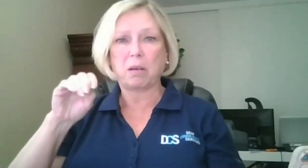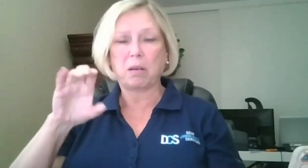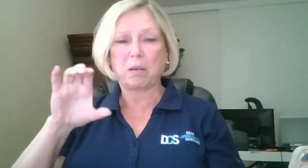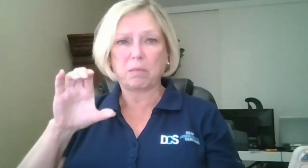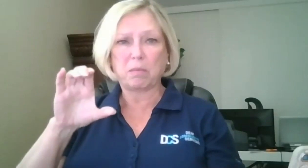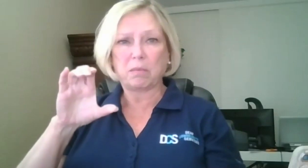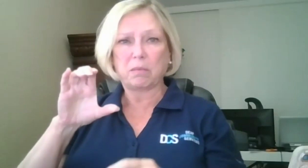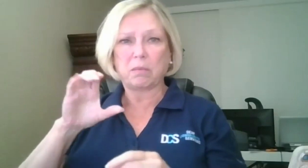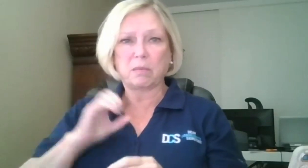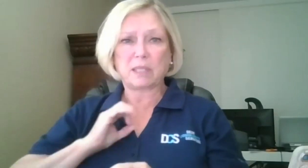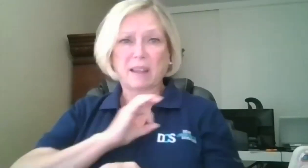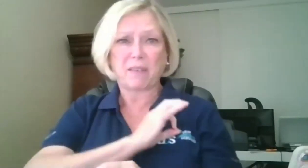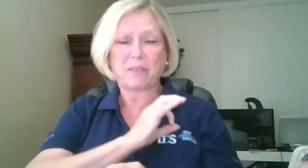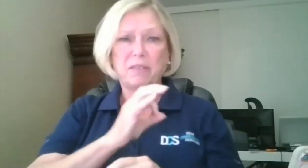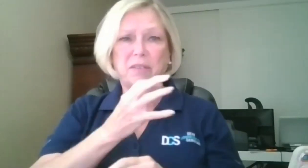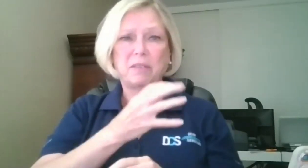BIPOC staff